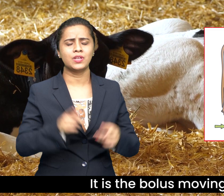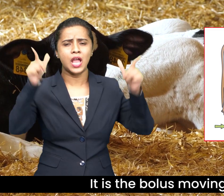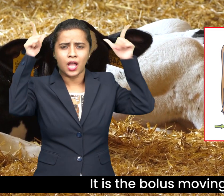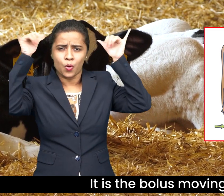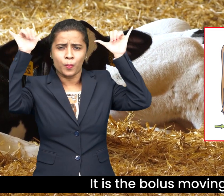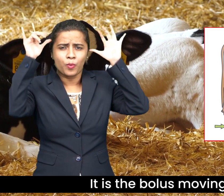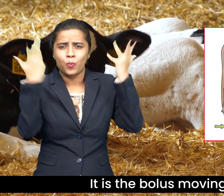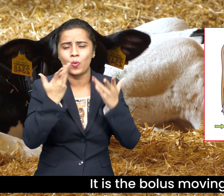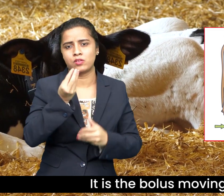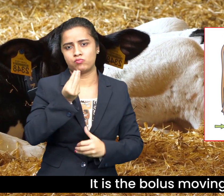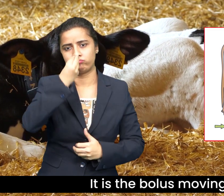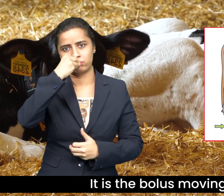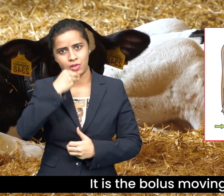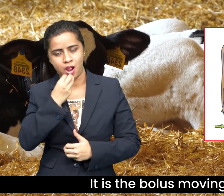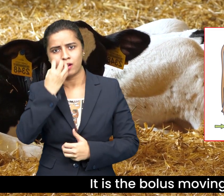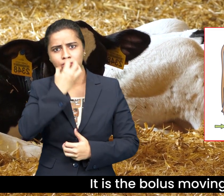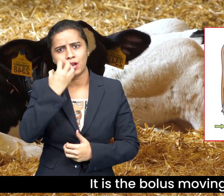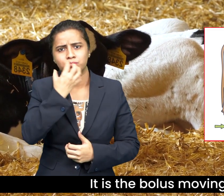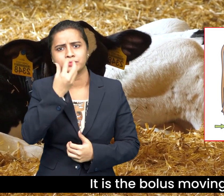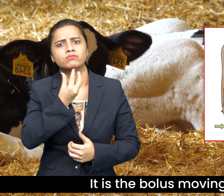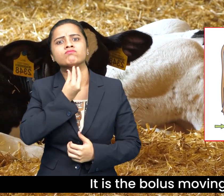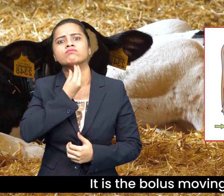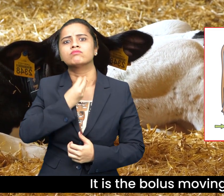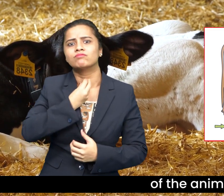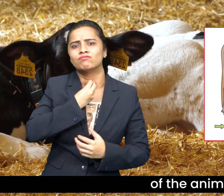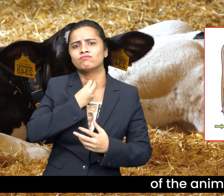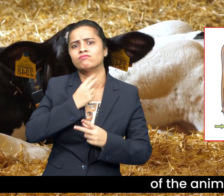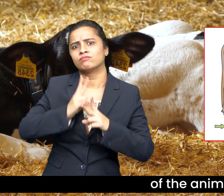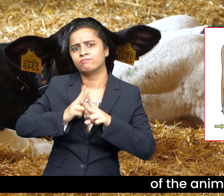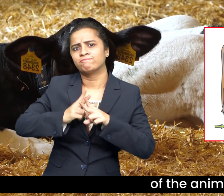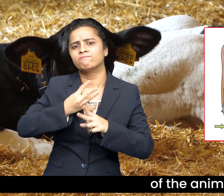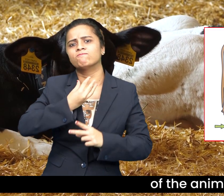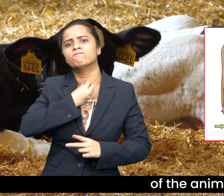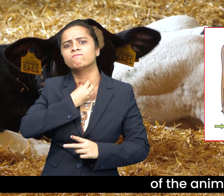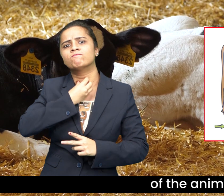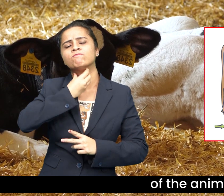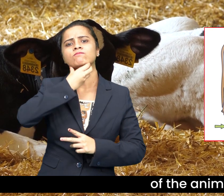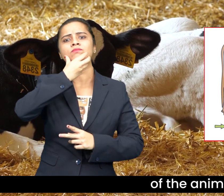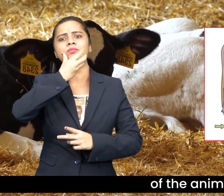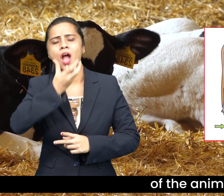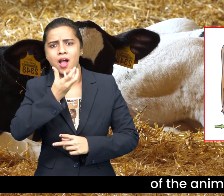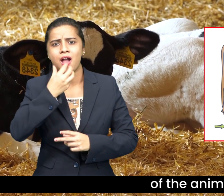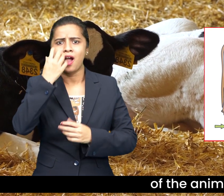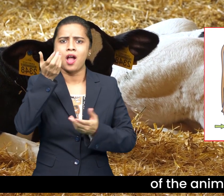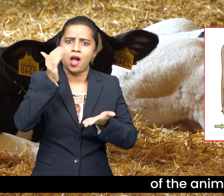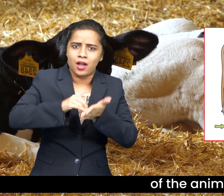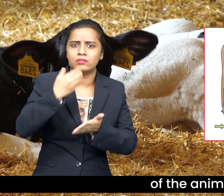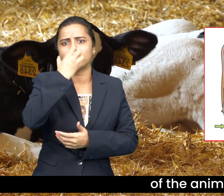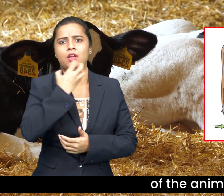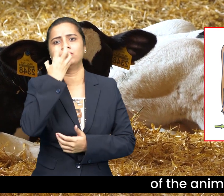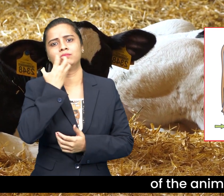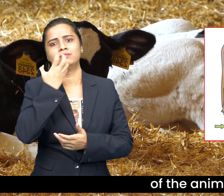It is the bolus moving from a part near the stomach of the animal back to the mouth.